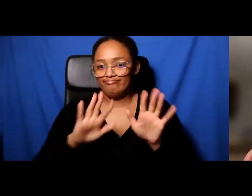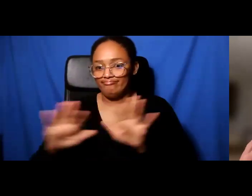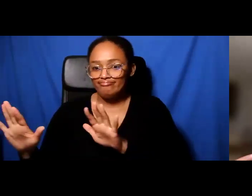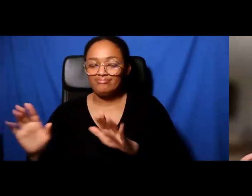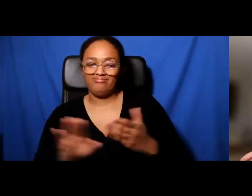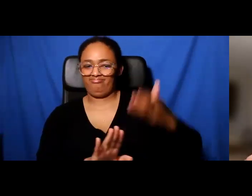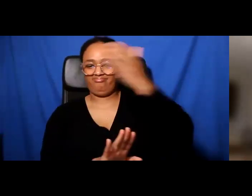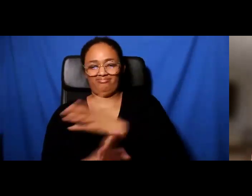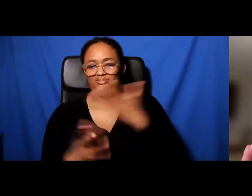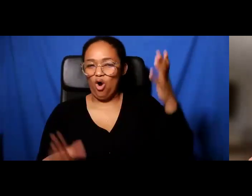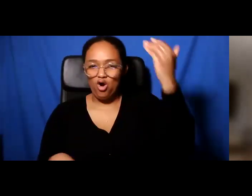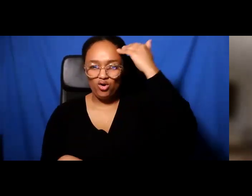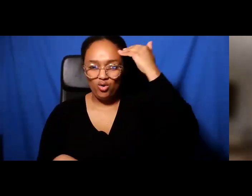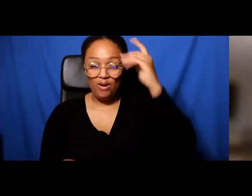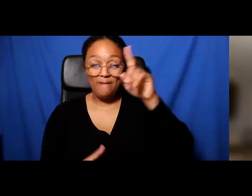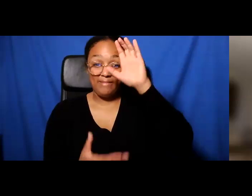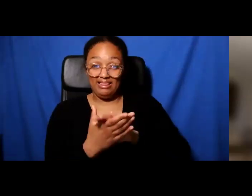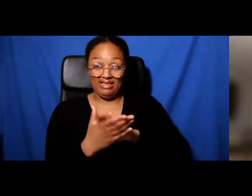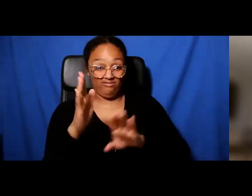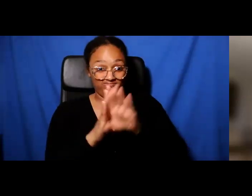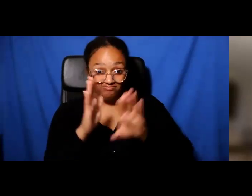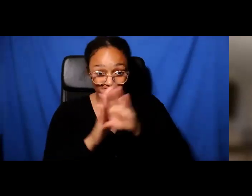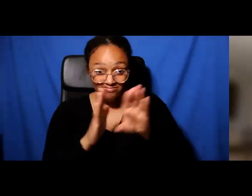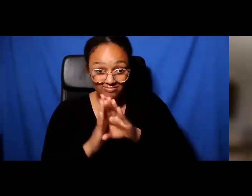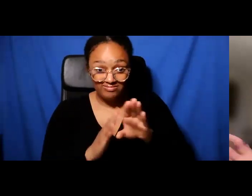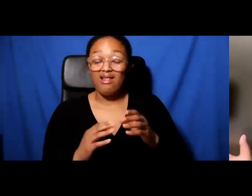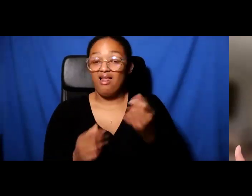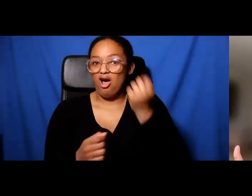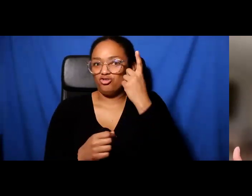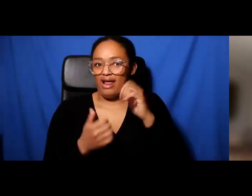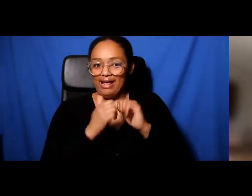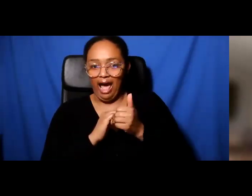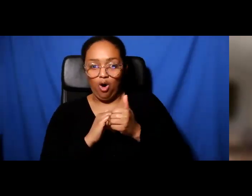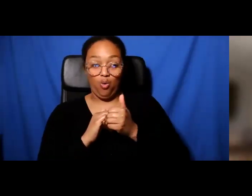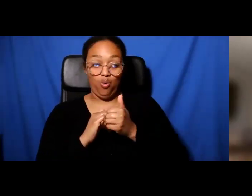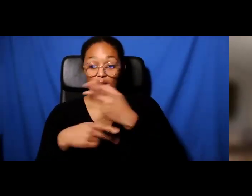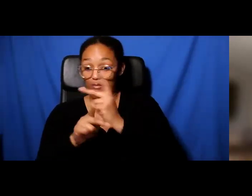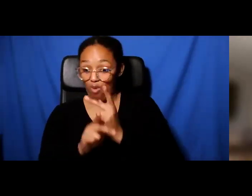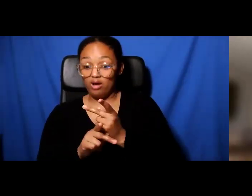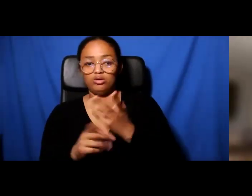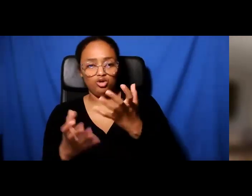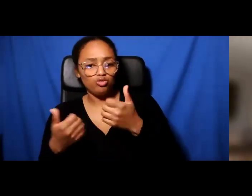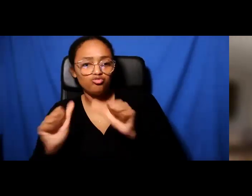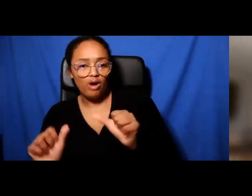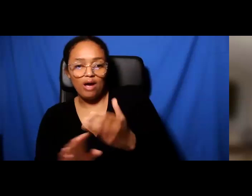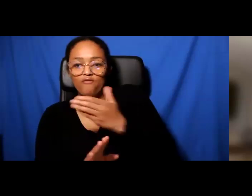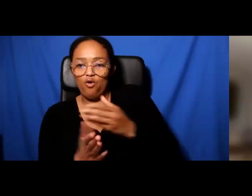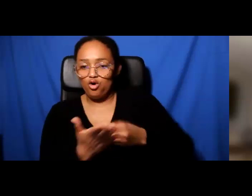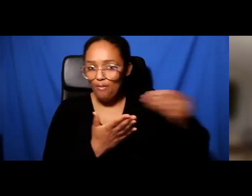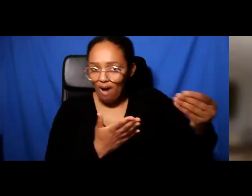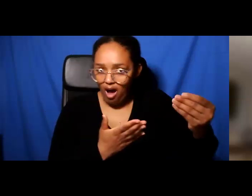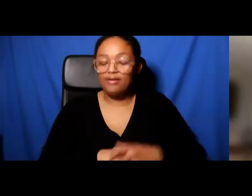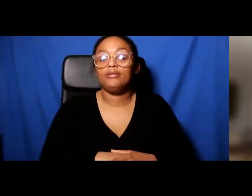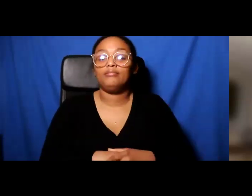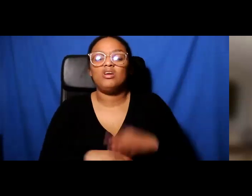called belief formation. But this whole try before you buy thing has been out for decades. We can start with the grocery